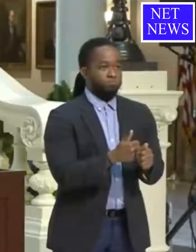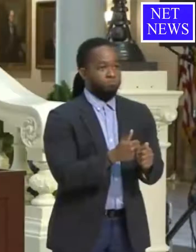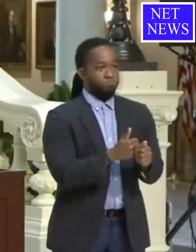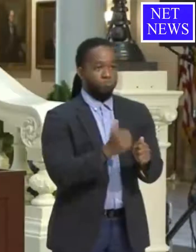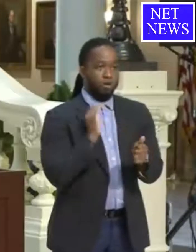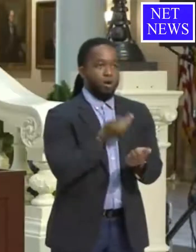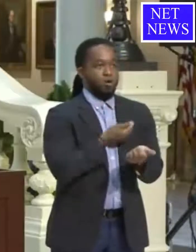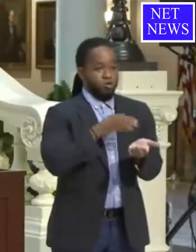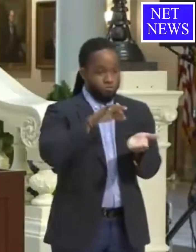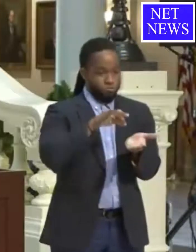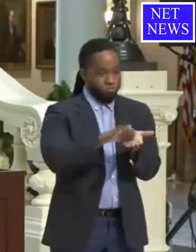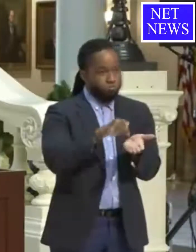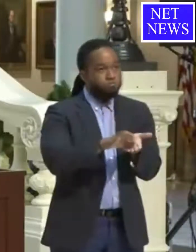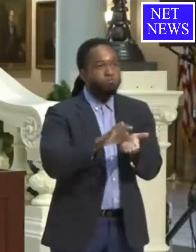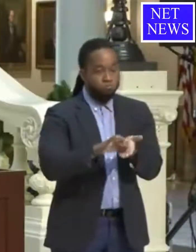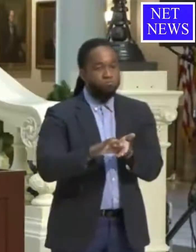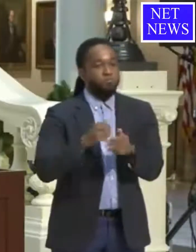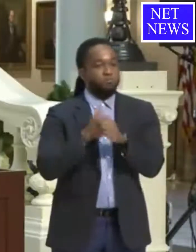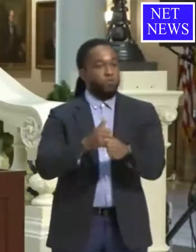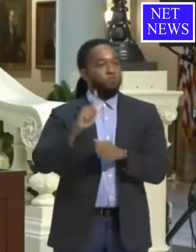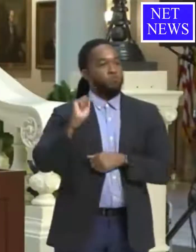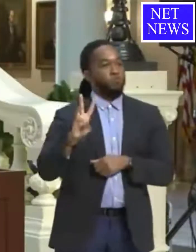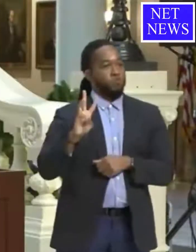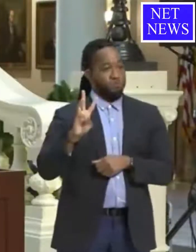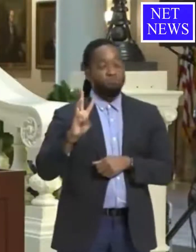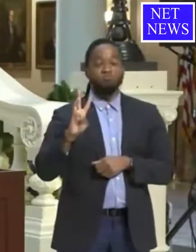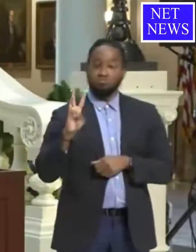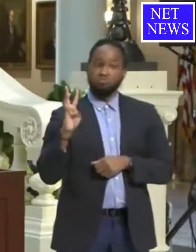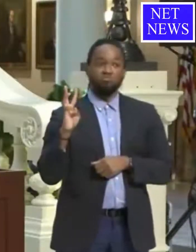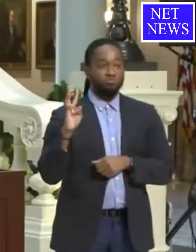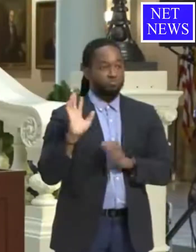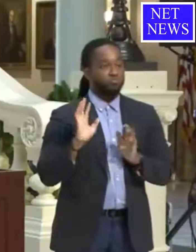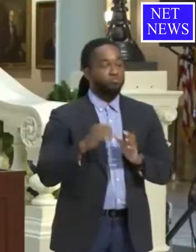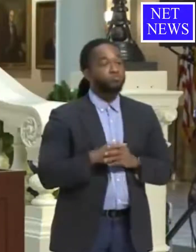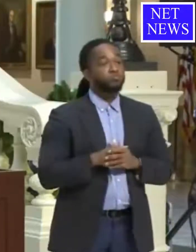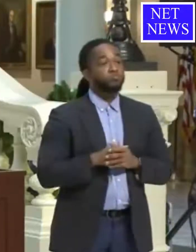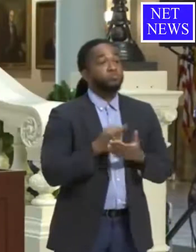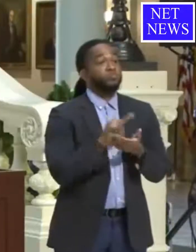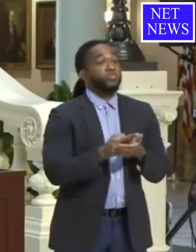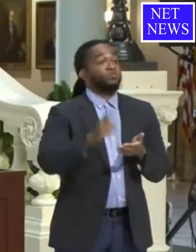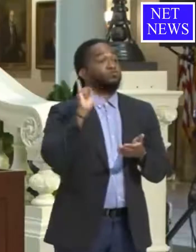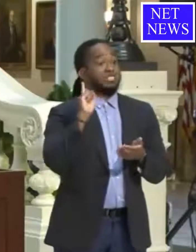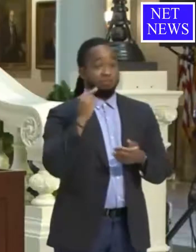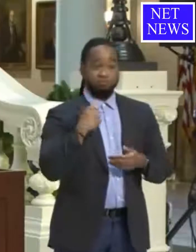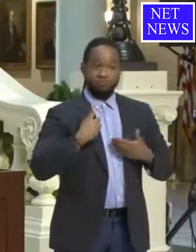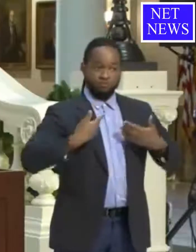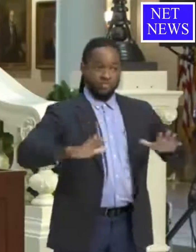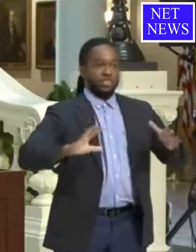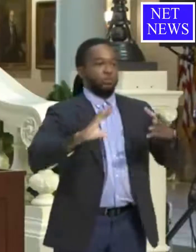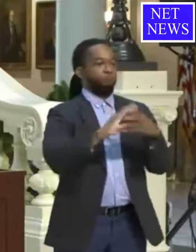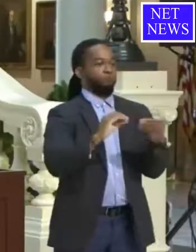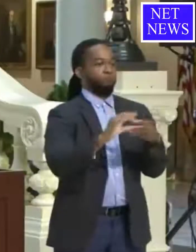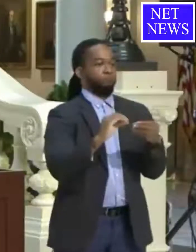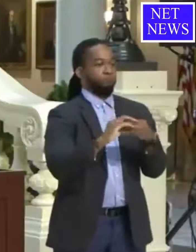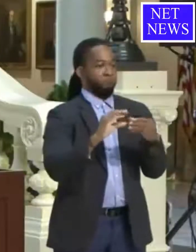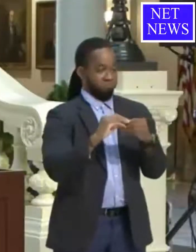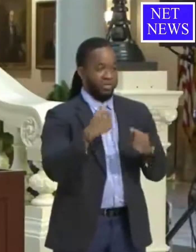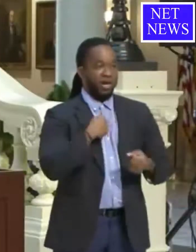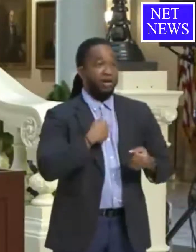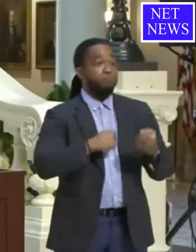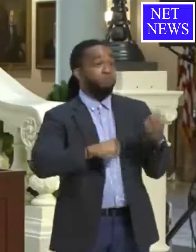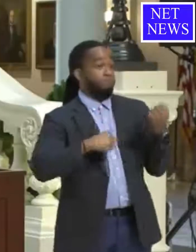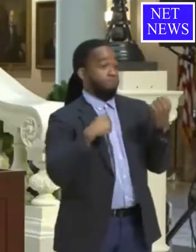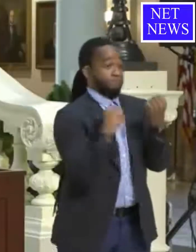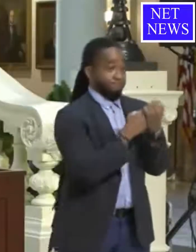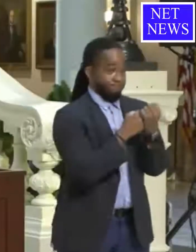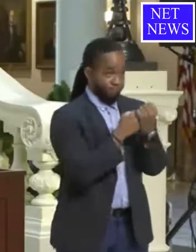And as stated during last week's remarks, I support a sample audit of signatures, strengthening the photo ID law as it relates